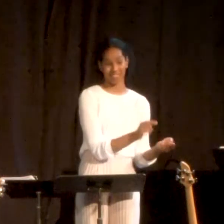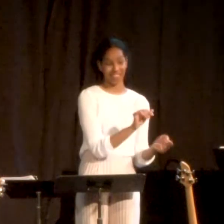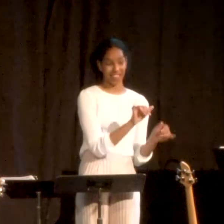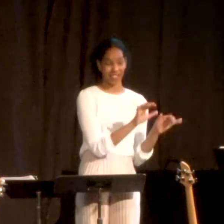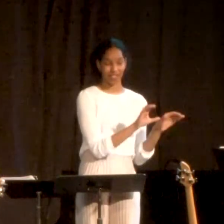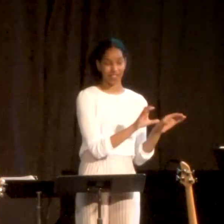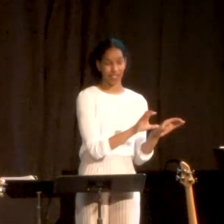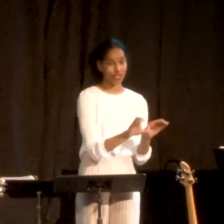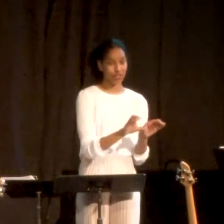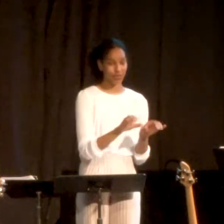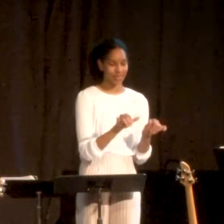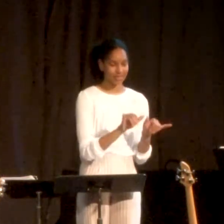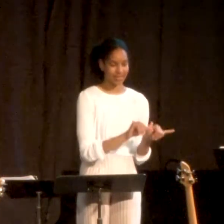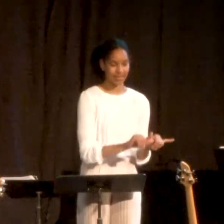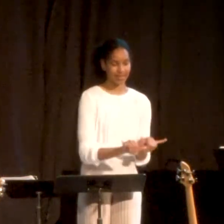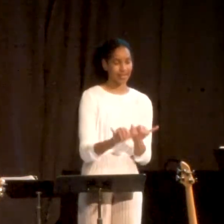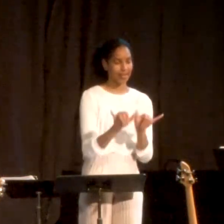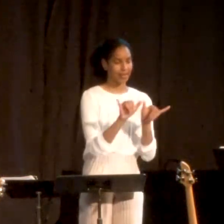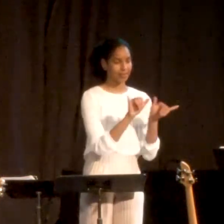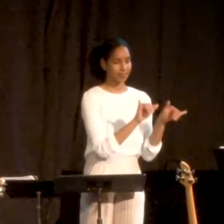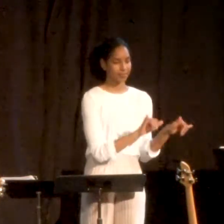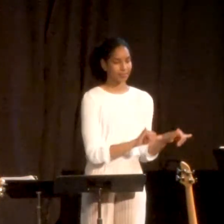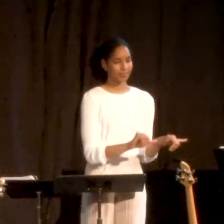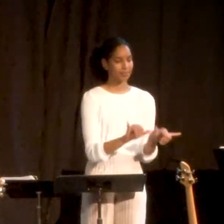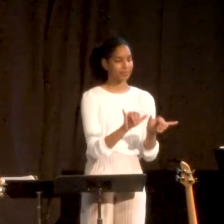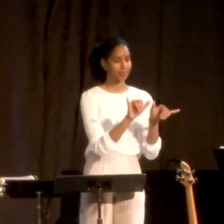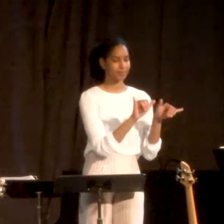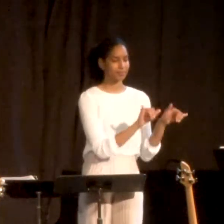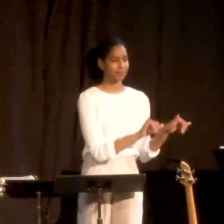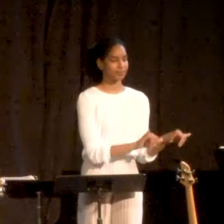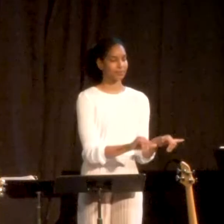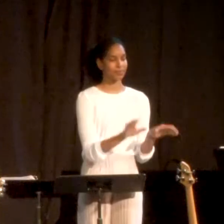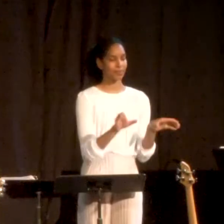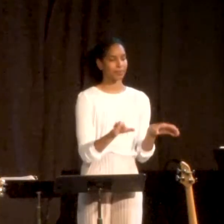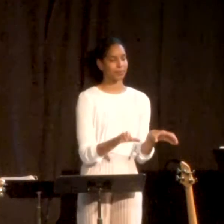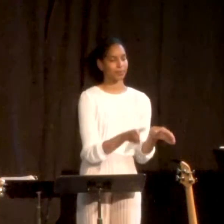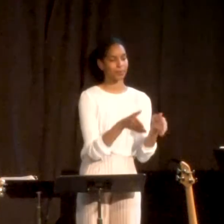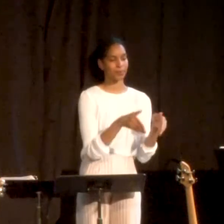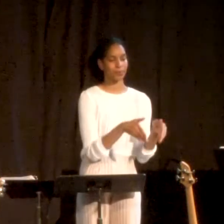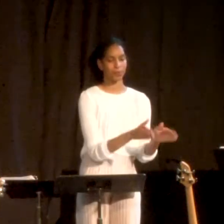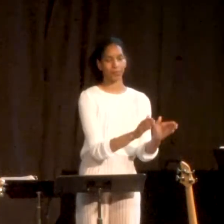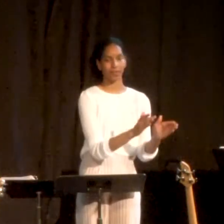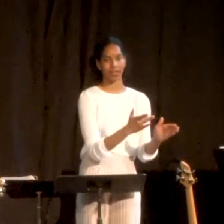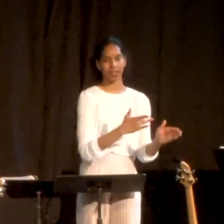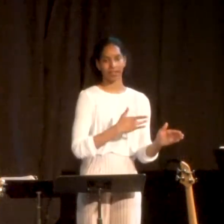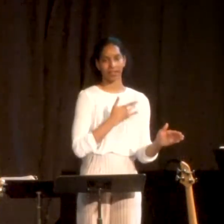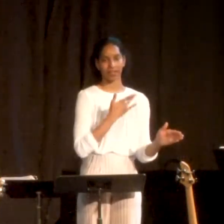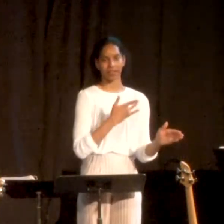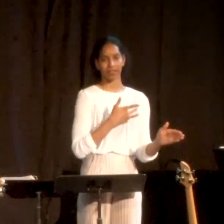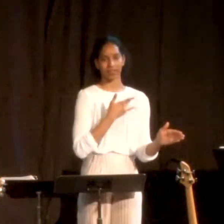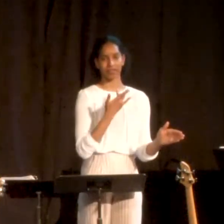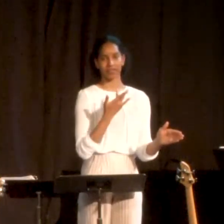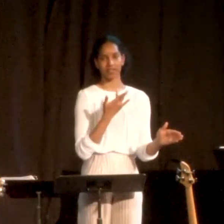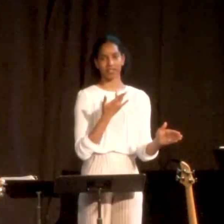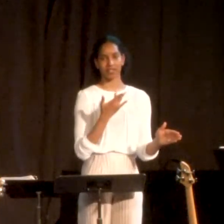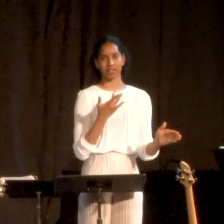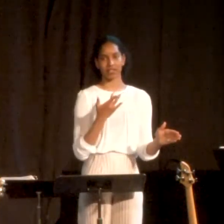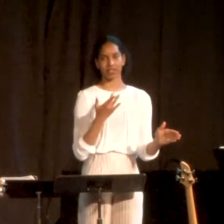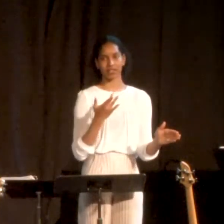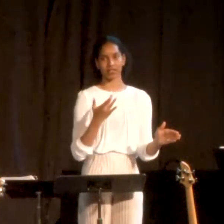so long that he or she feels uniquely